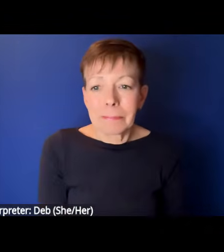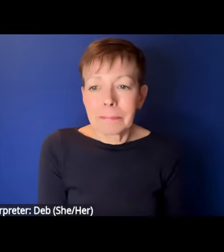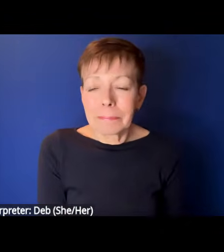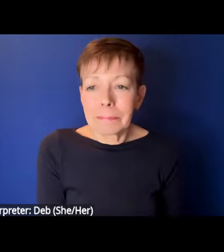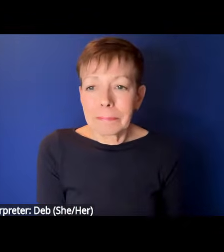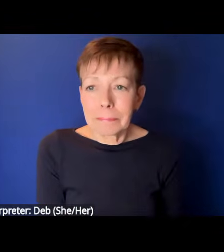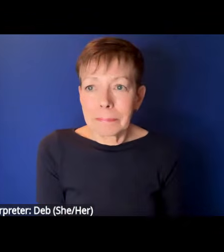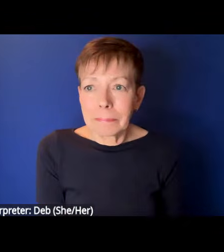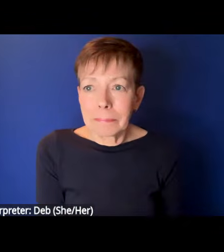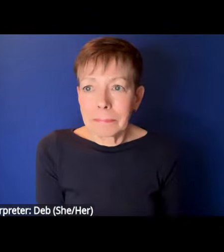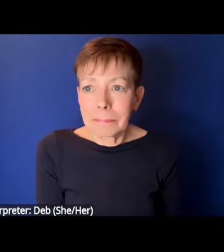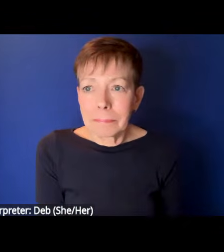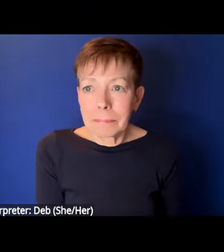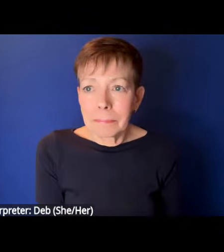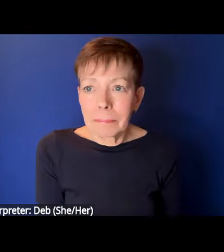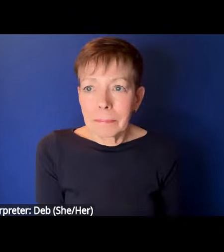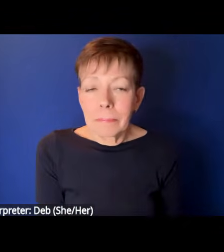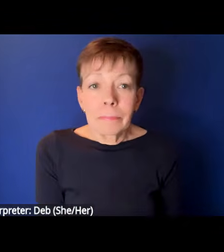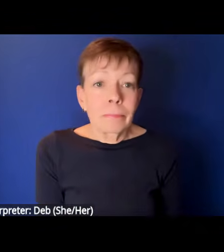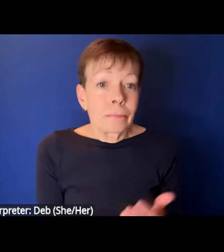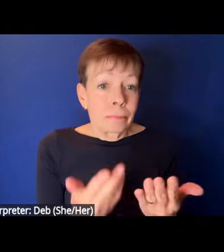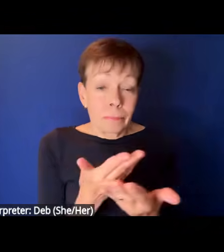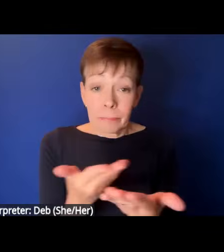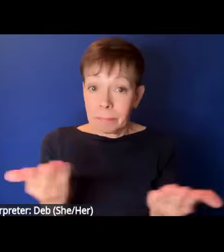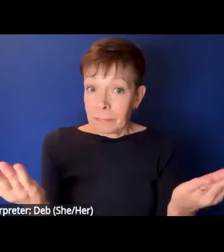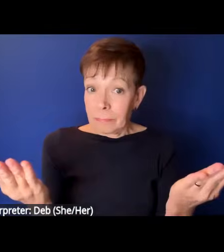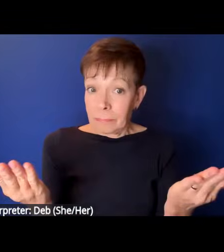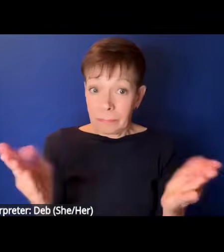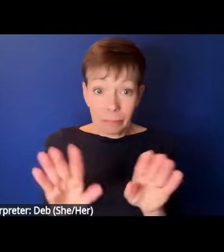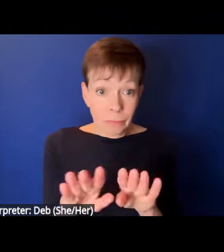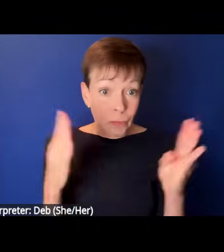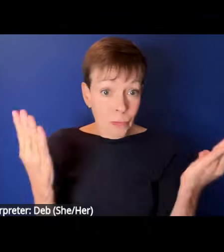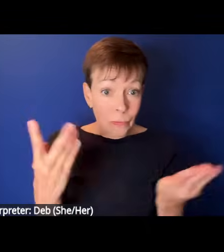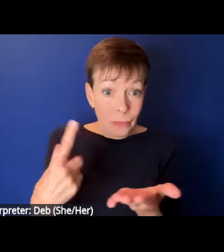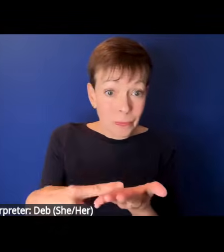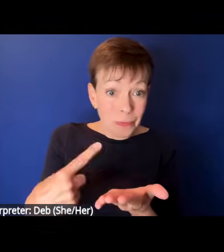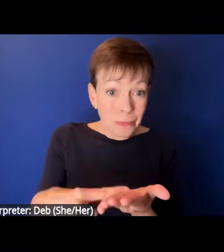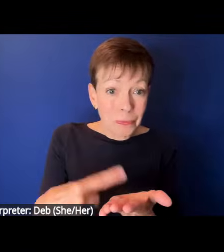Okay, so while trustee Quan is doing that, I'm gonna open the floor first to our partners.